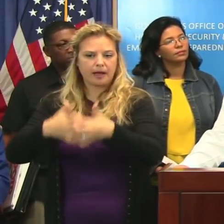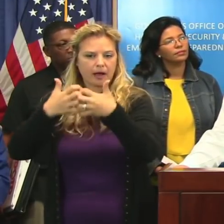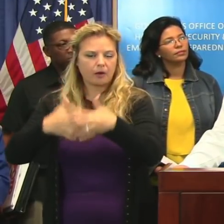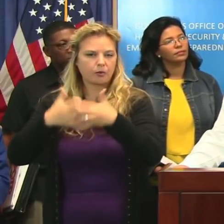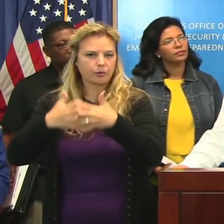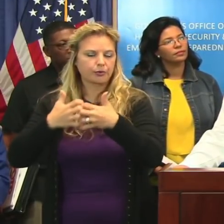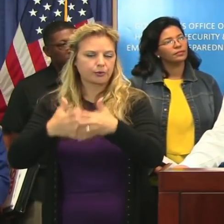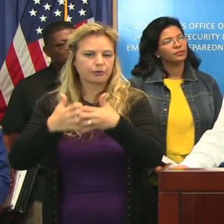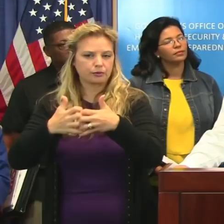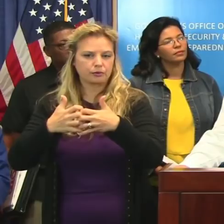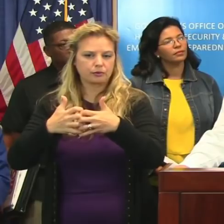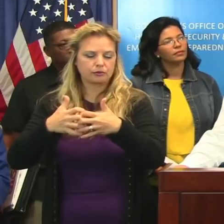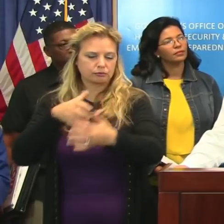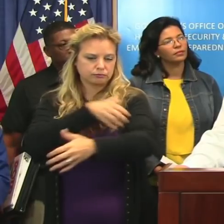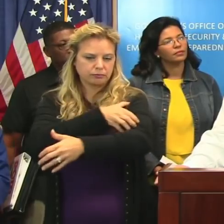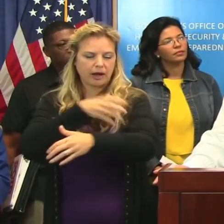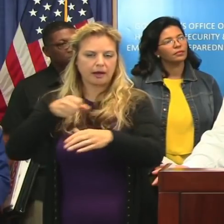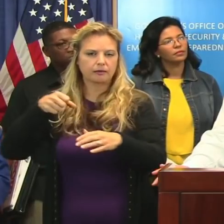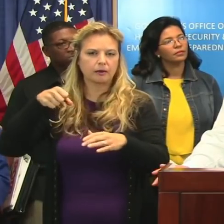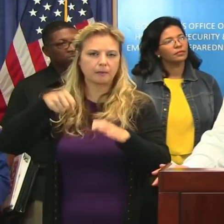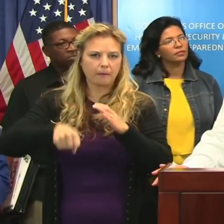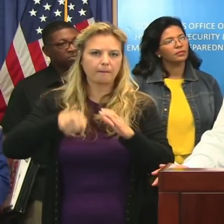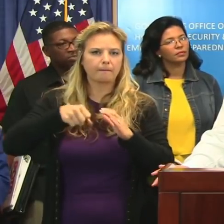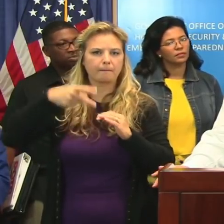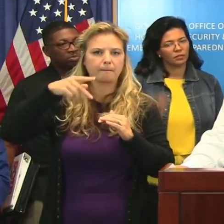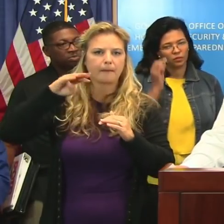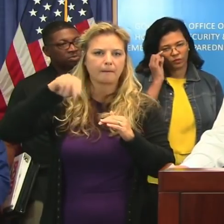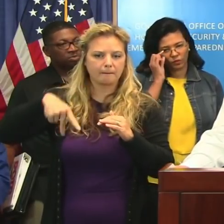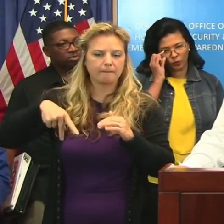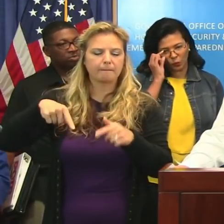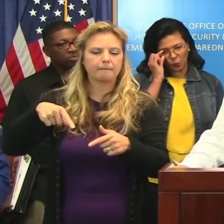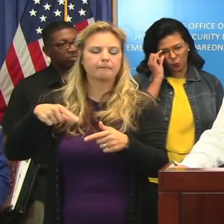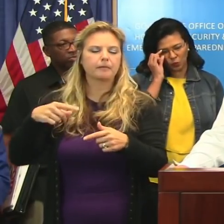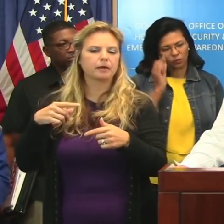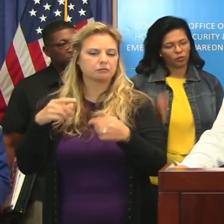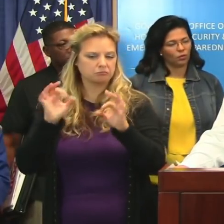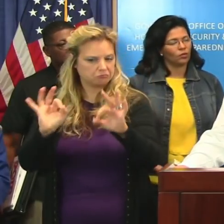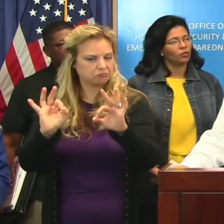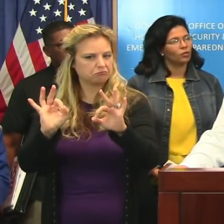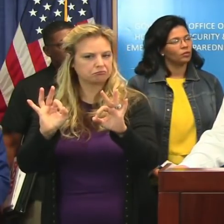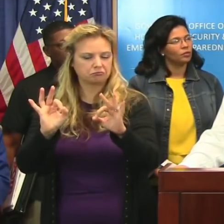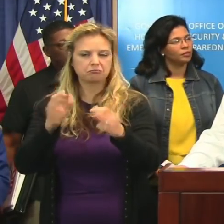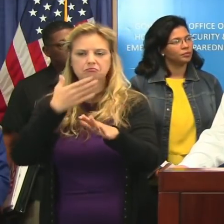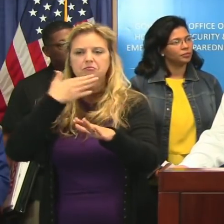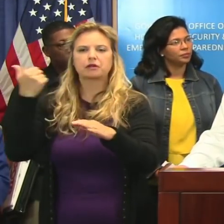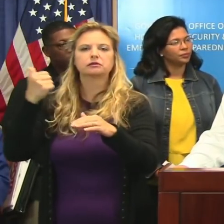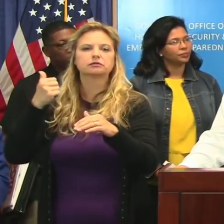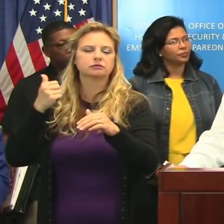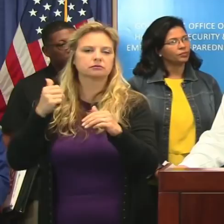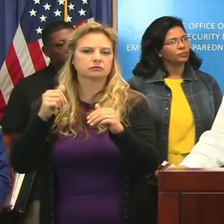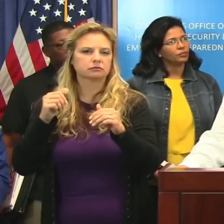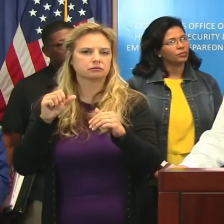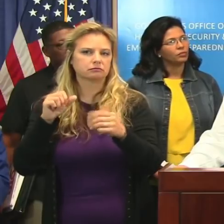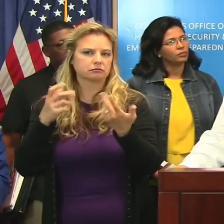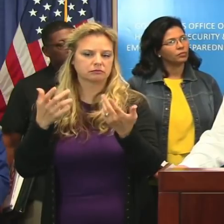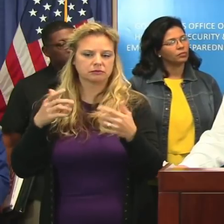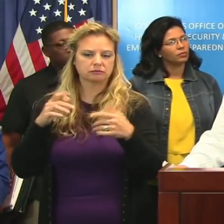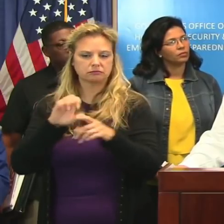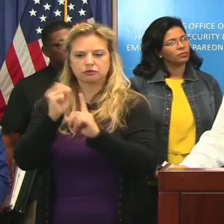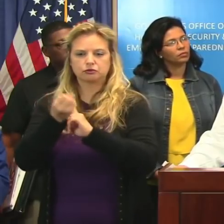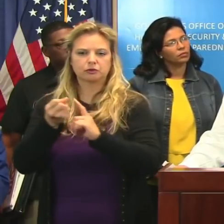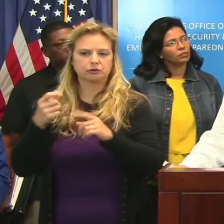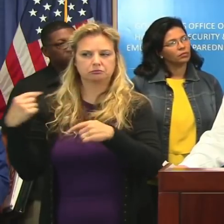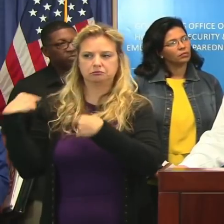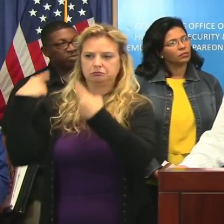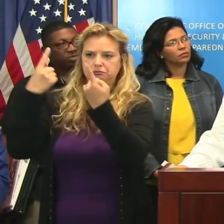the pumps, that we're in better shape than they've been in a very, very long time. In fact, the report we got out of